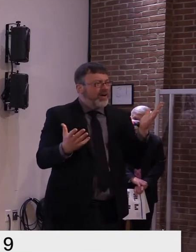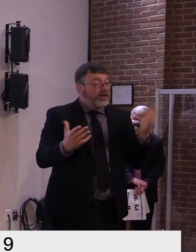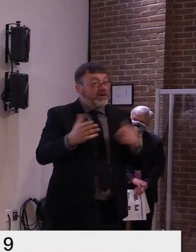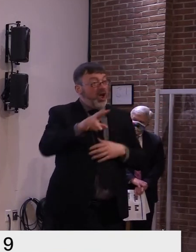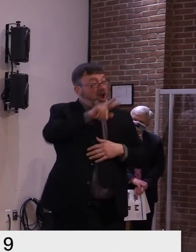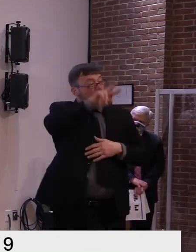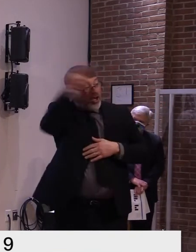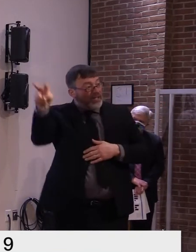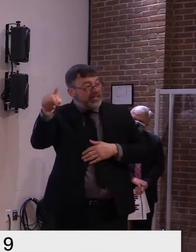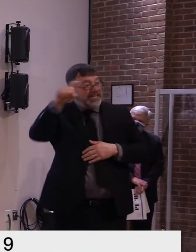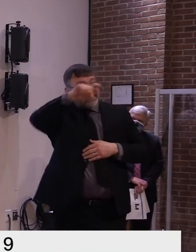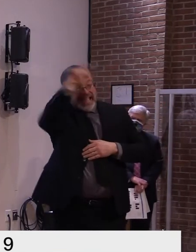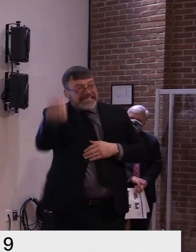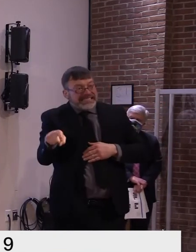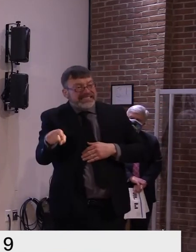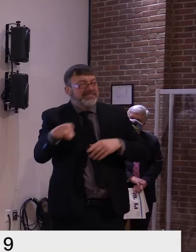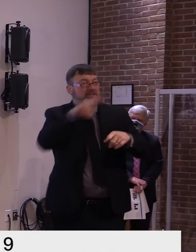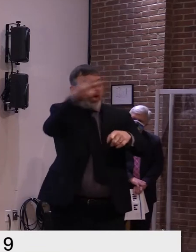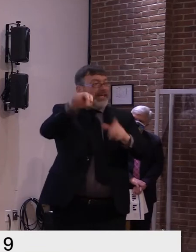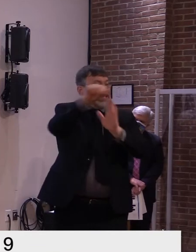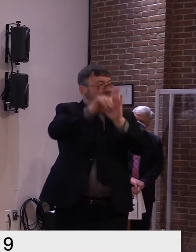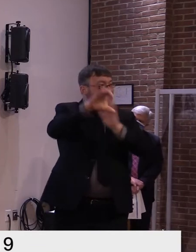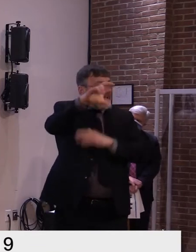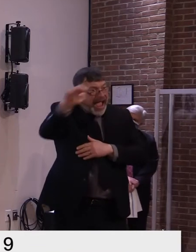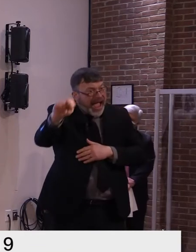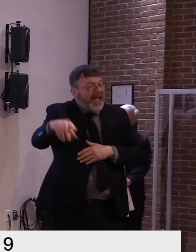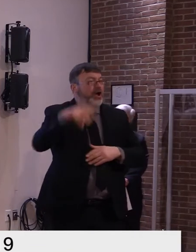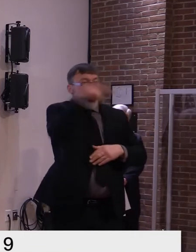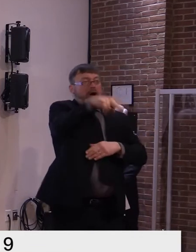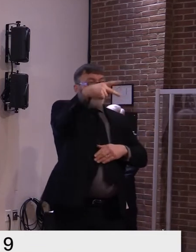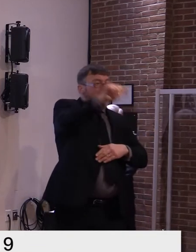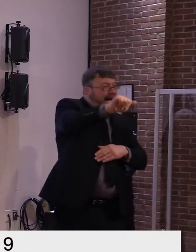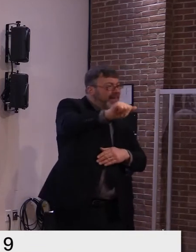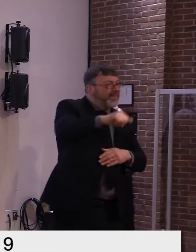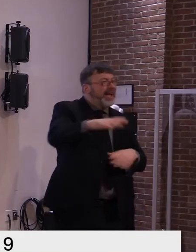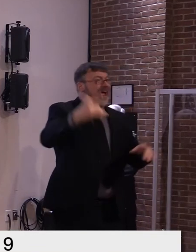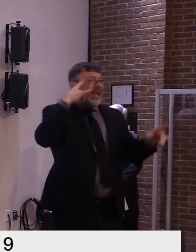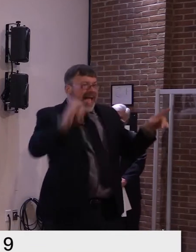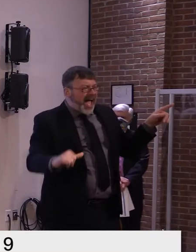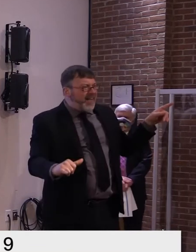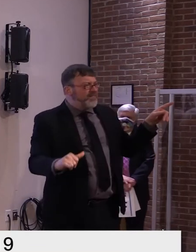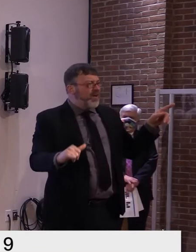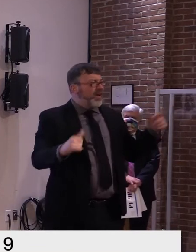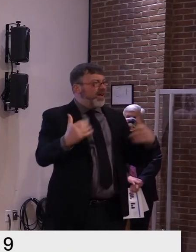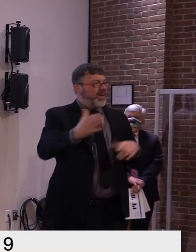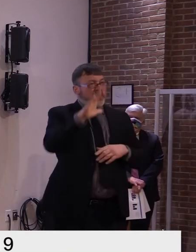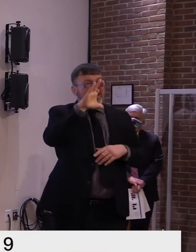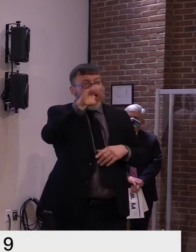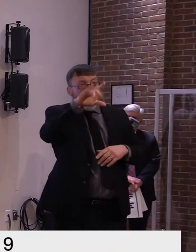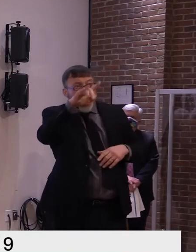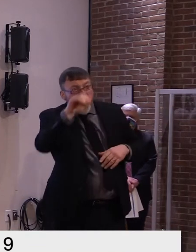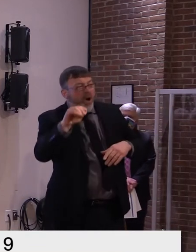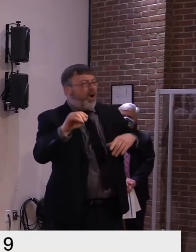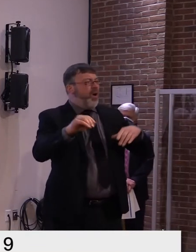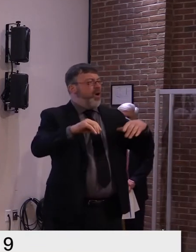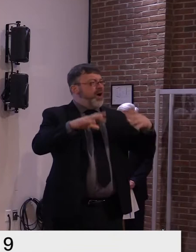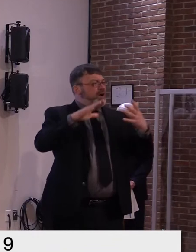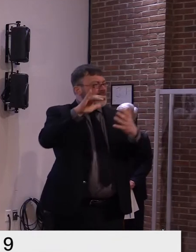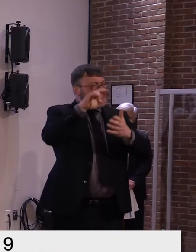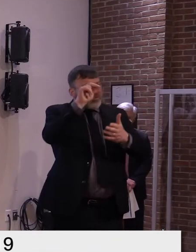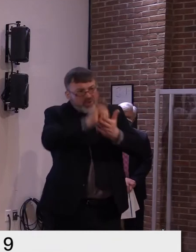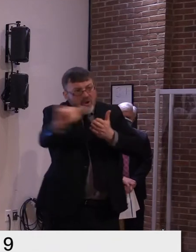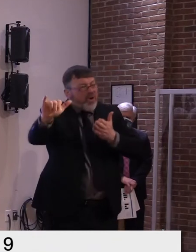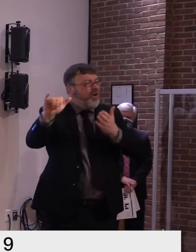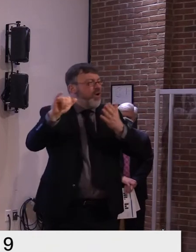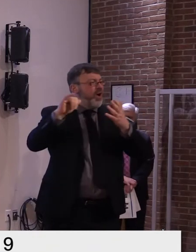and Pennsylvania, joining California, Colorado, Georgia, Florida, and New York, just across our